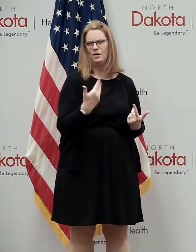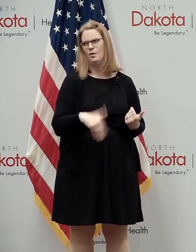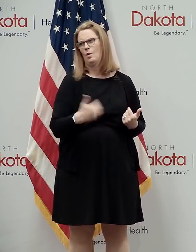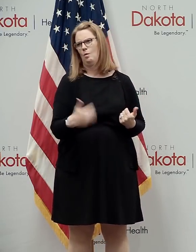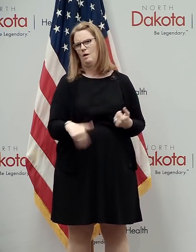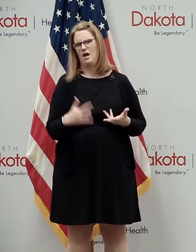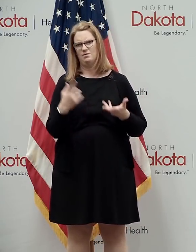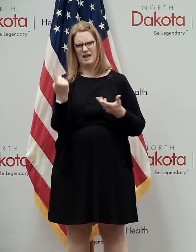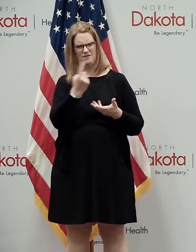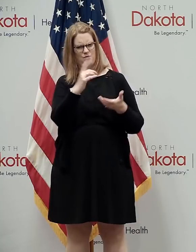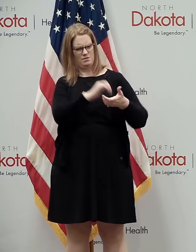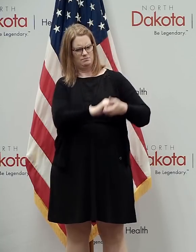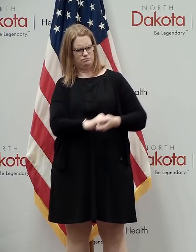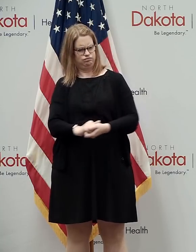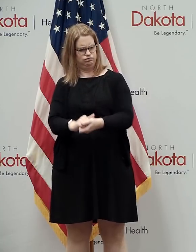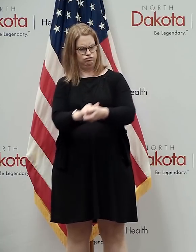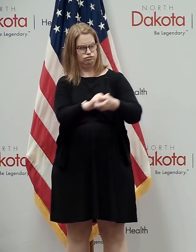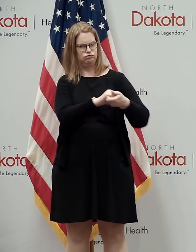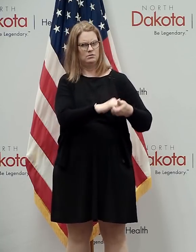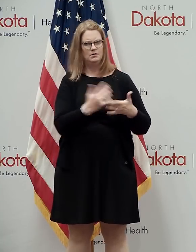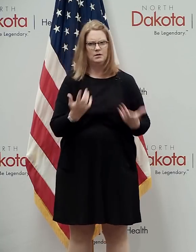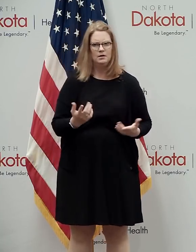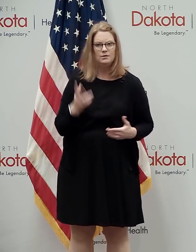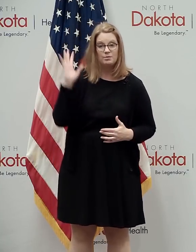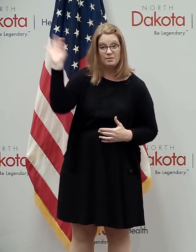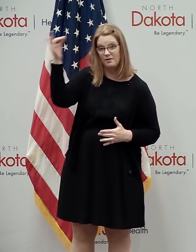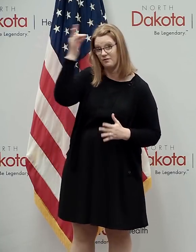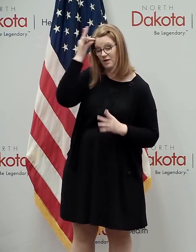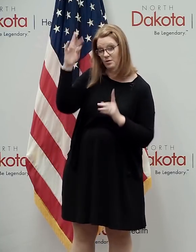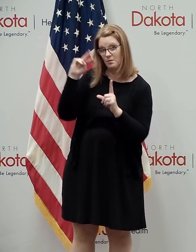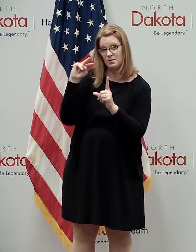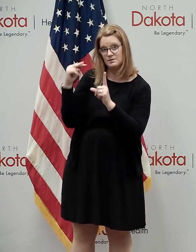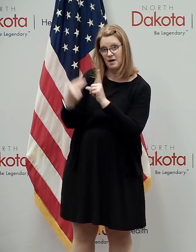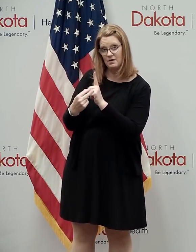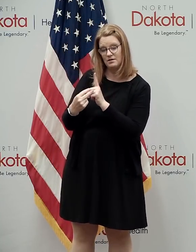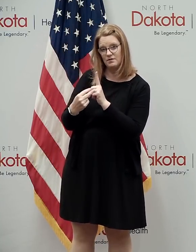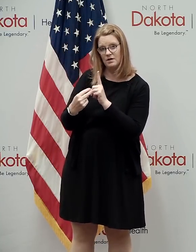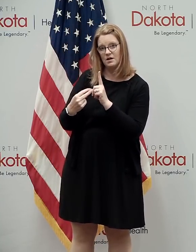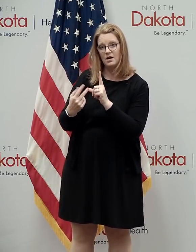in our state. But from a federal standpoint, the only